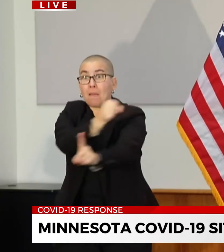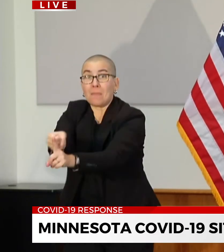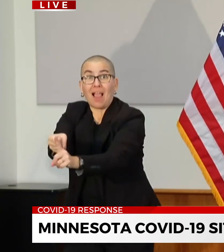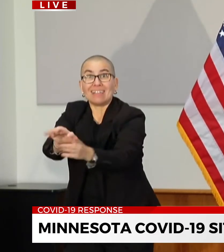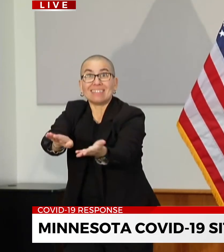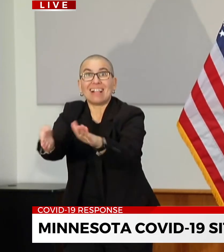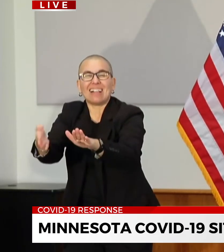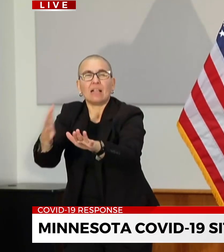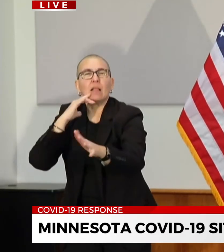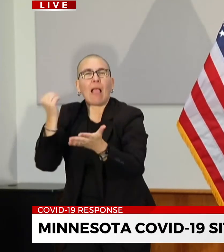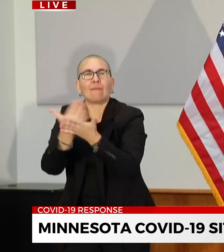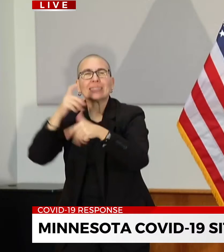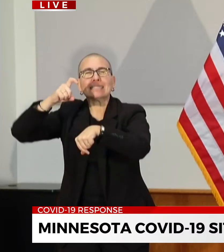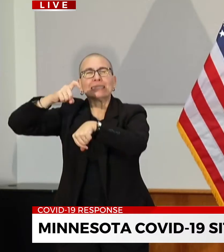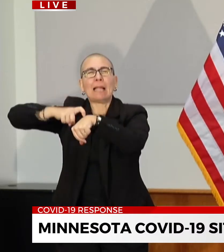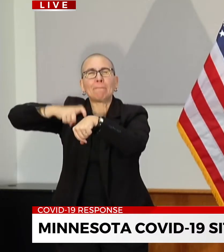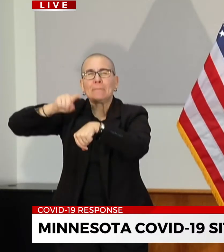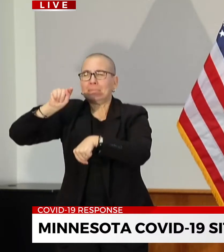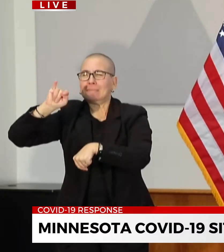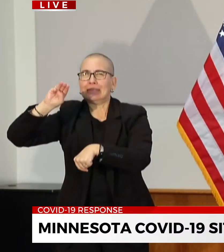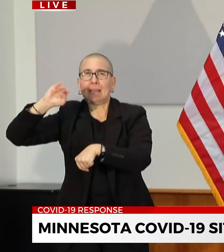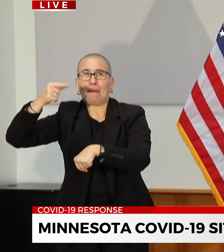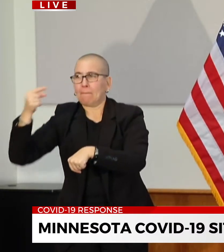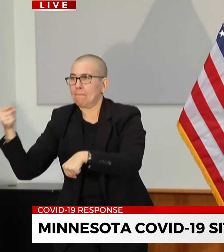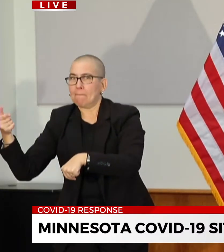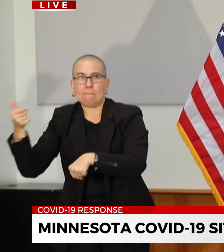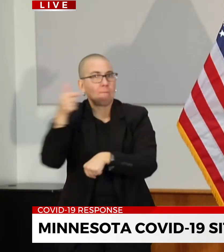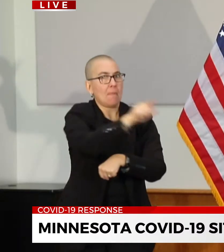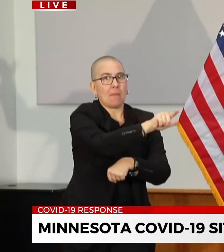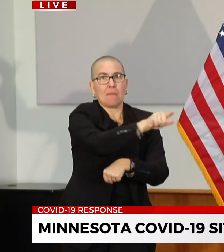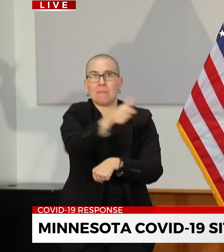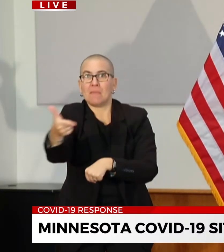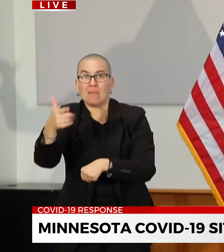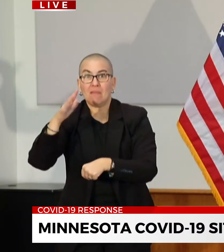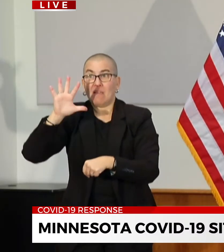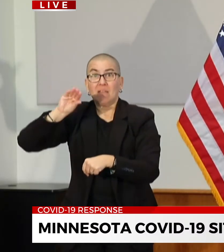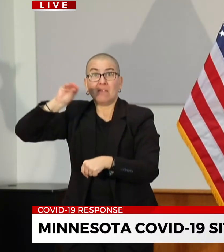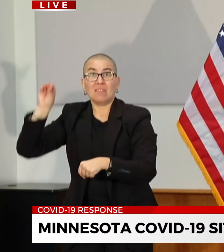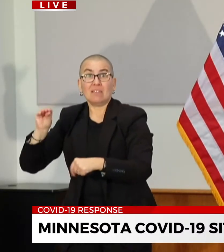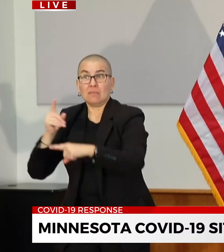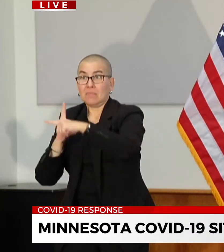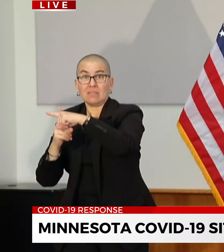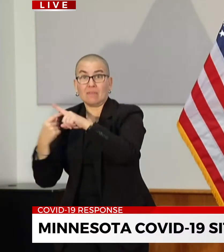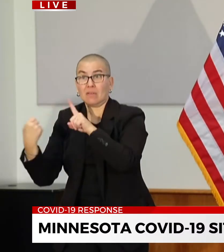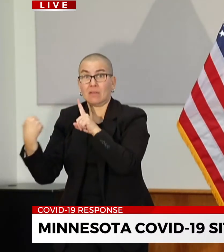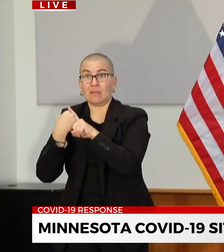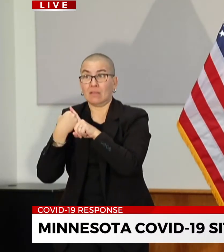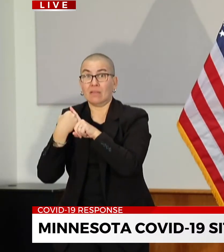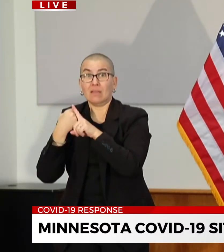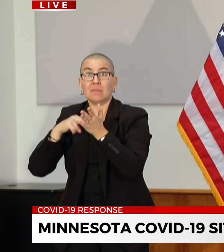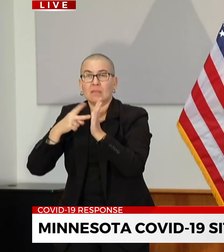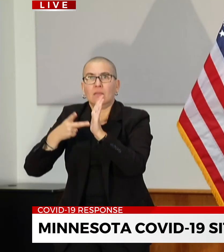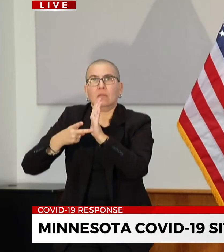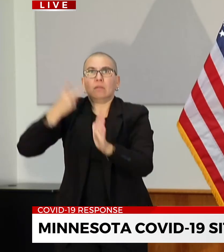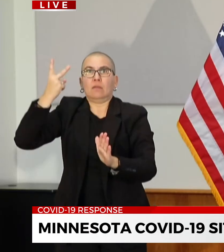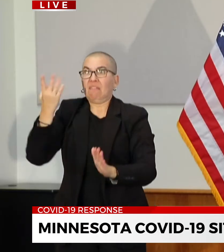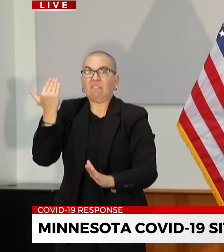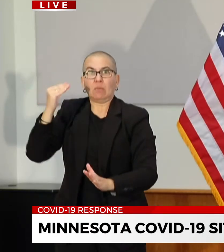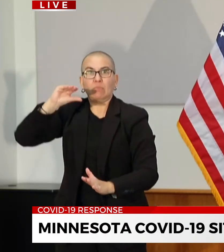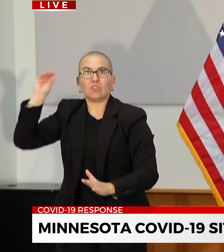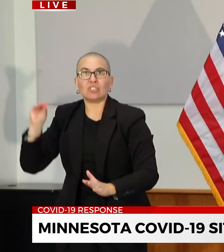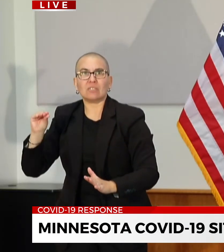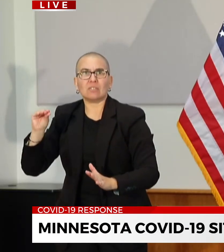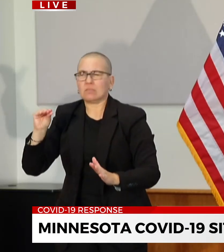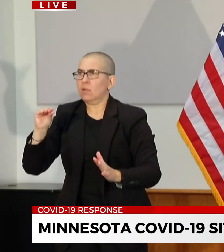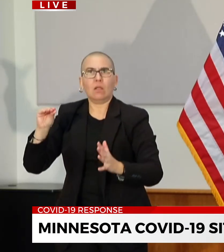if the direction is going from 5% positivity to 15% positivity, obviously that's going the wrong way. So